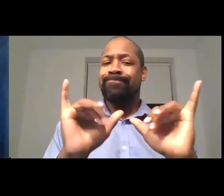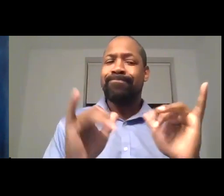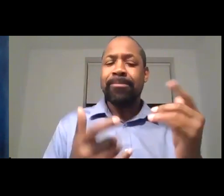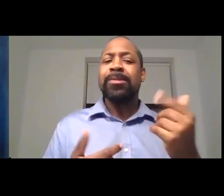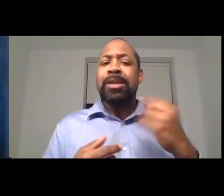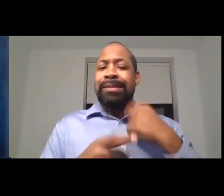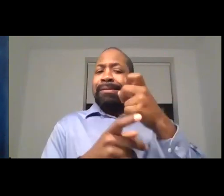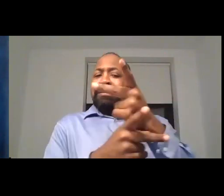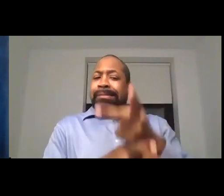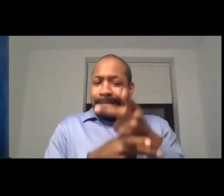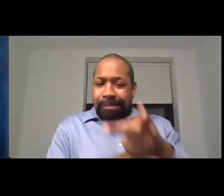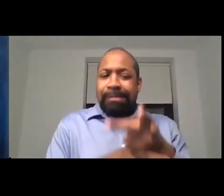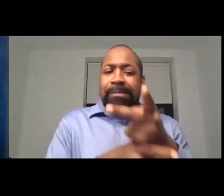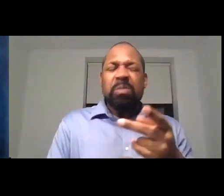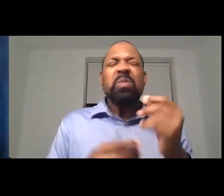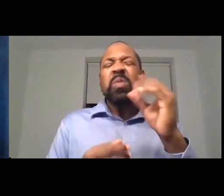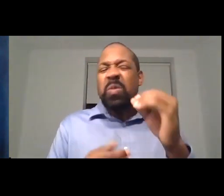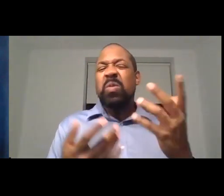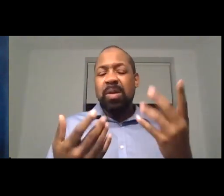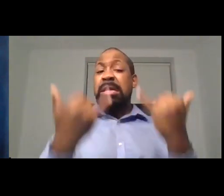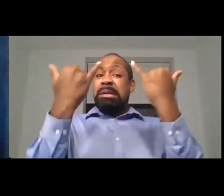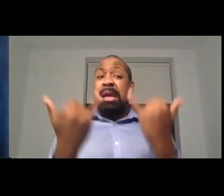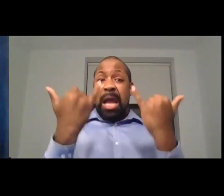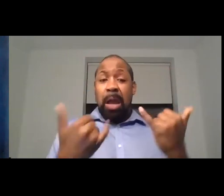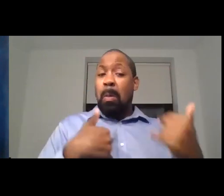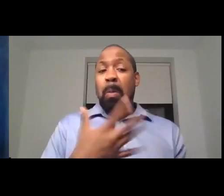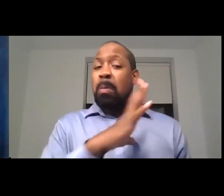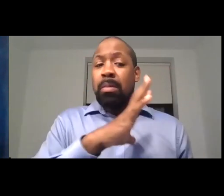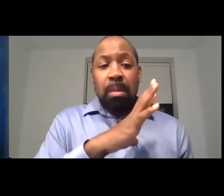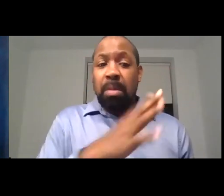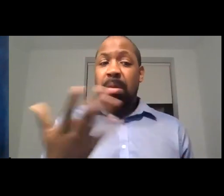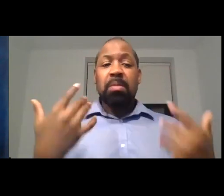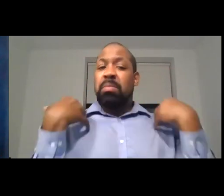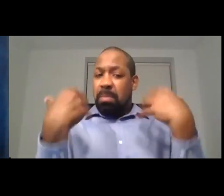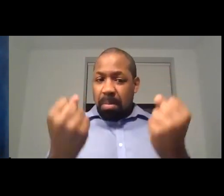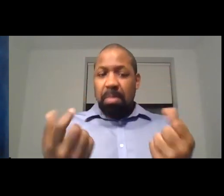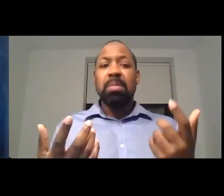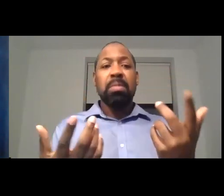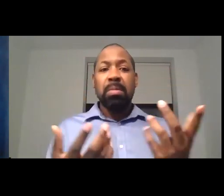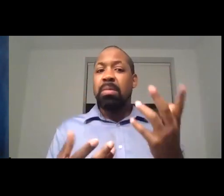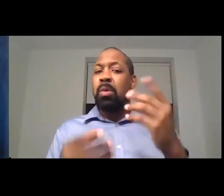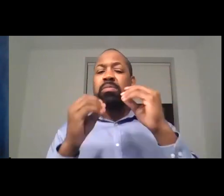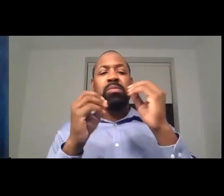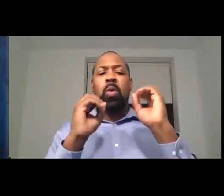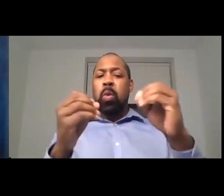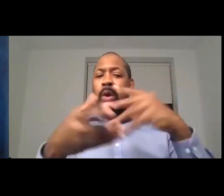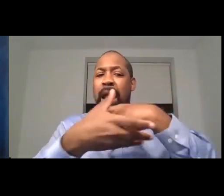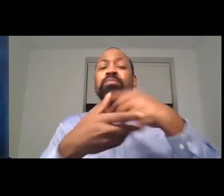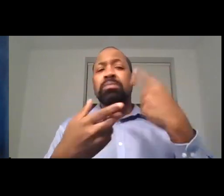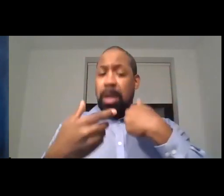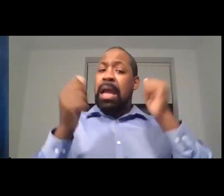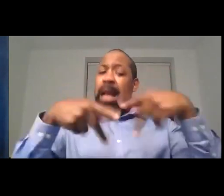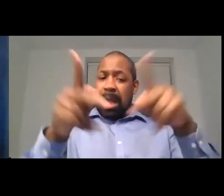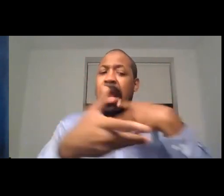as an issue. So my sugar levels got out of whack, but now I'm fully recovered,